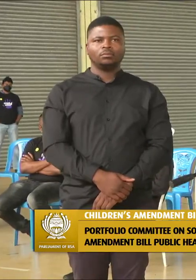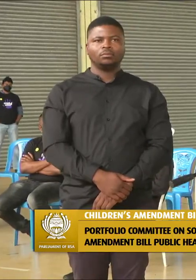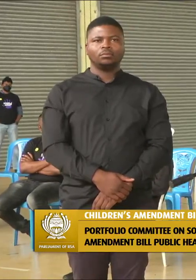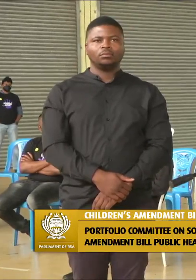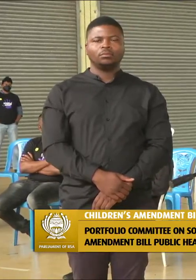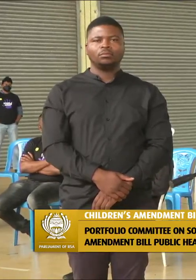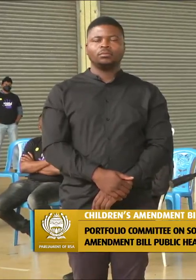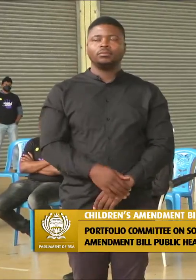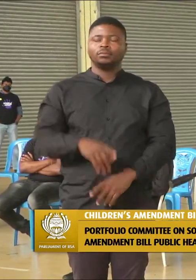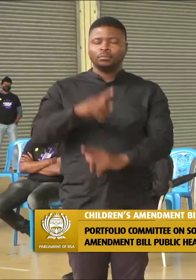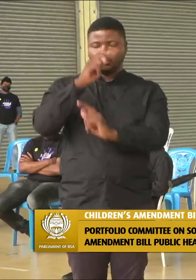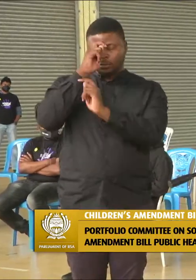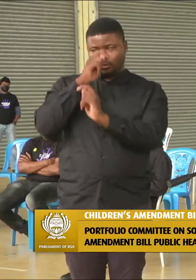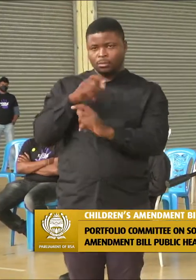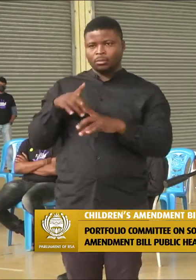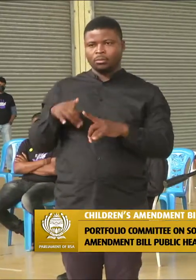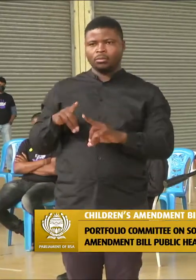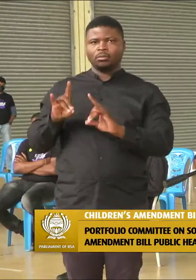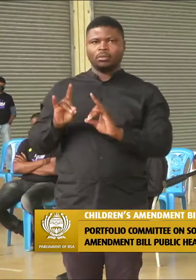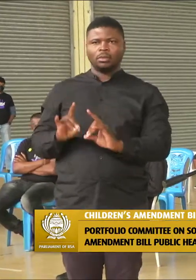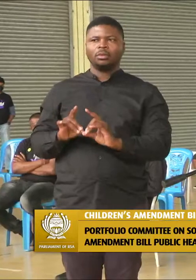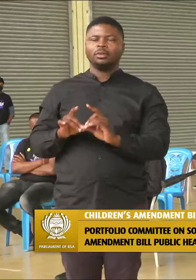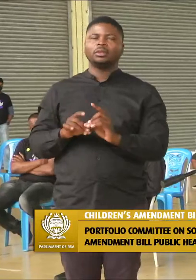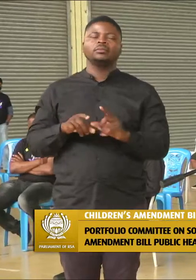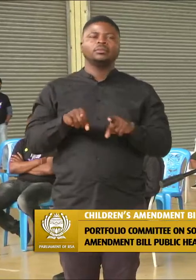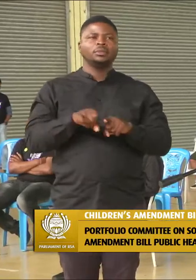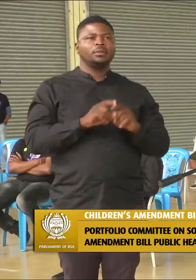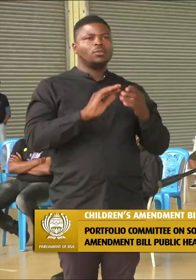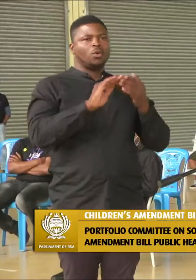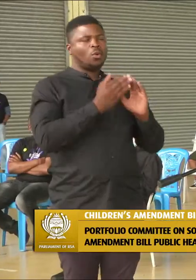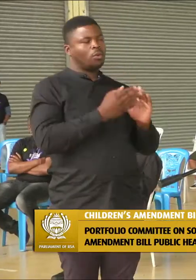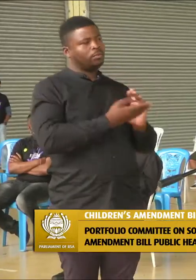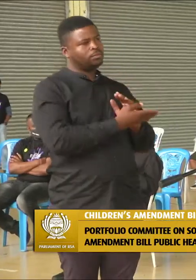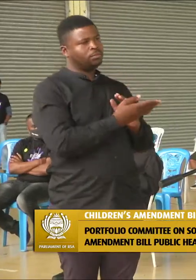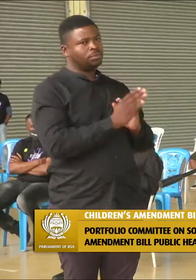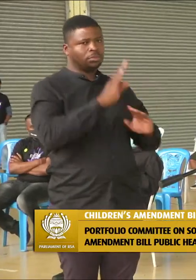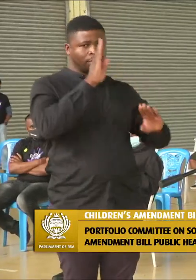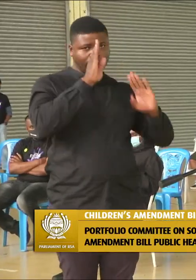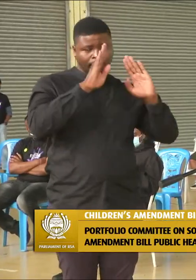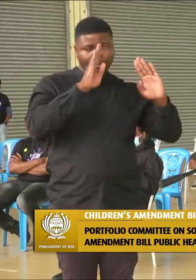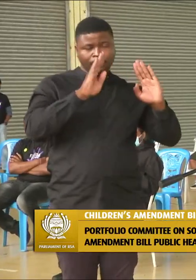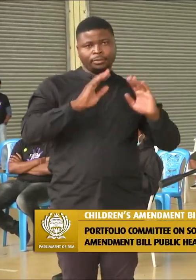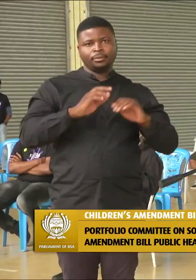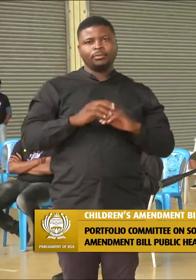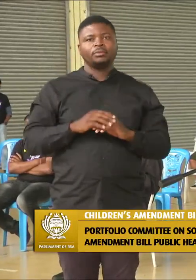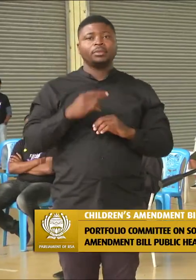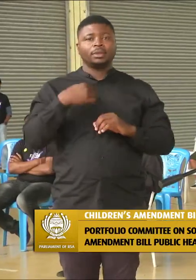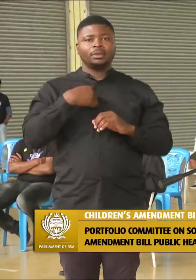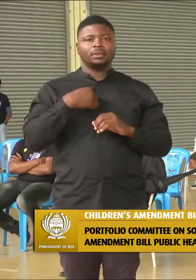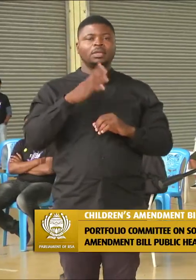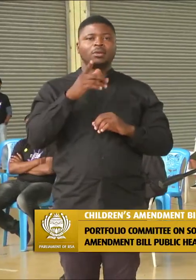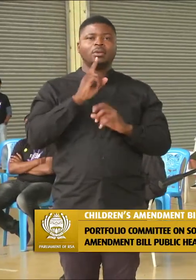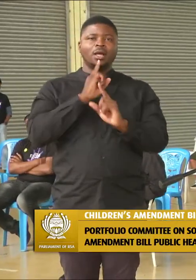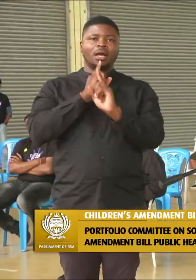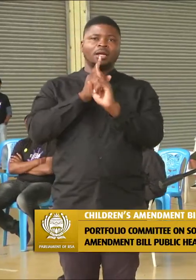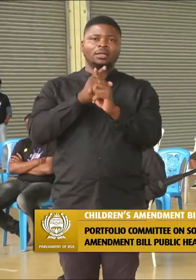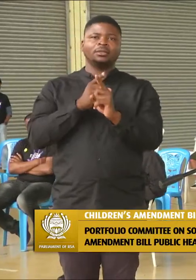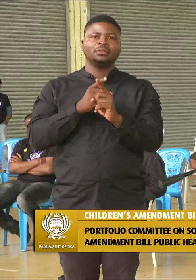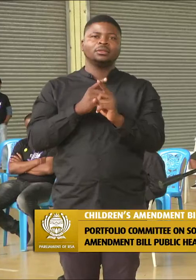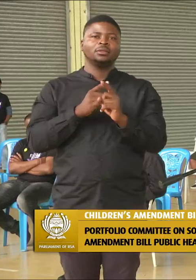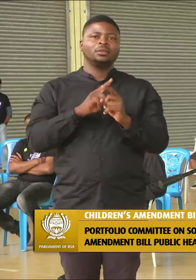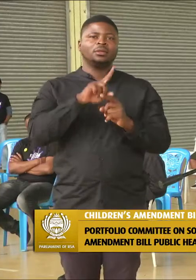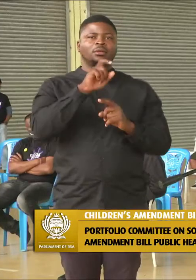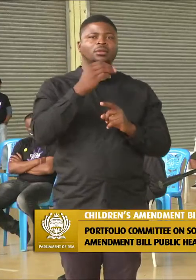Honorable Chair and honorable members, nomphakathi wonke, ngizo pendula umbuzo kaThobile Mwandla,